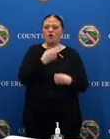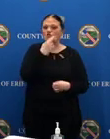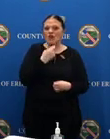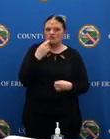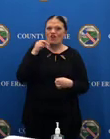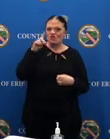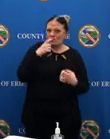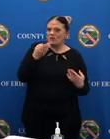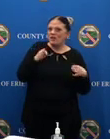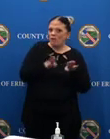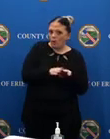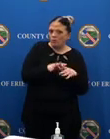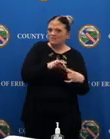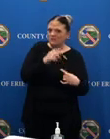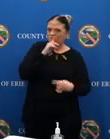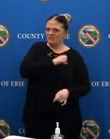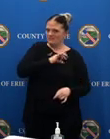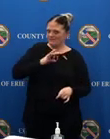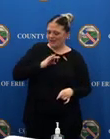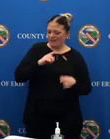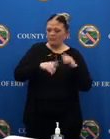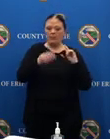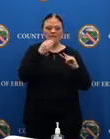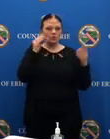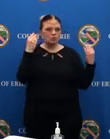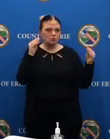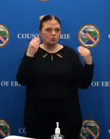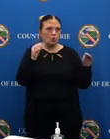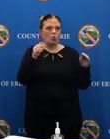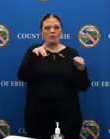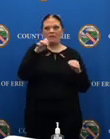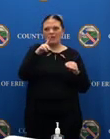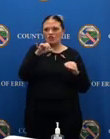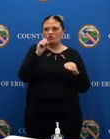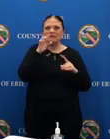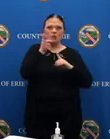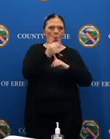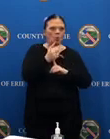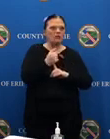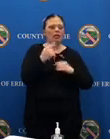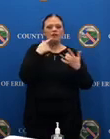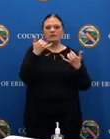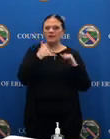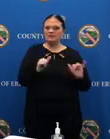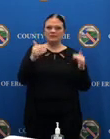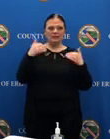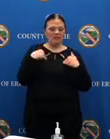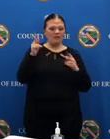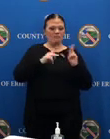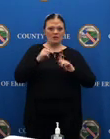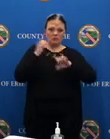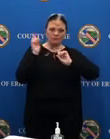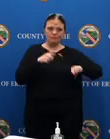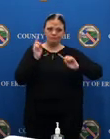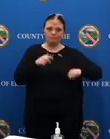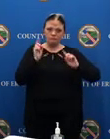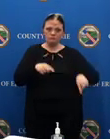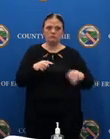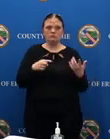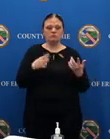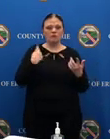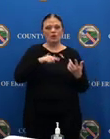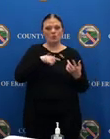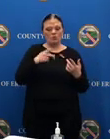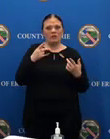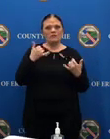be closed except for their staff. But the grocery stores, food pantries, motels, hotels, they still have people going there. And we are